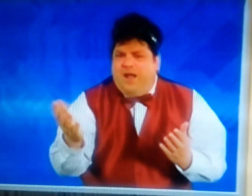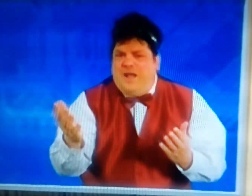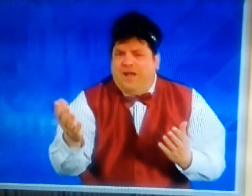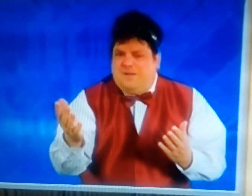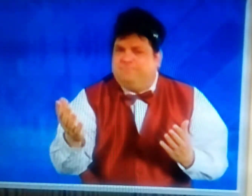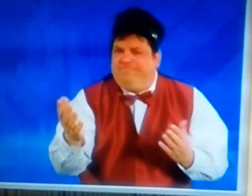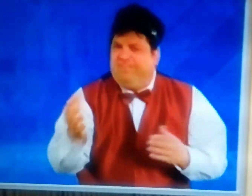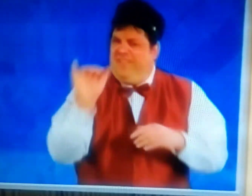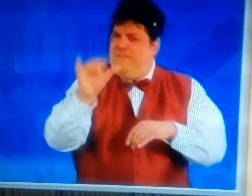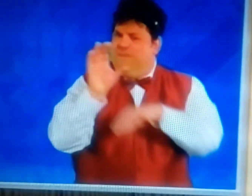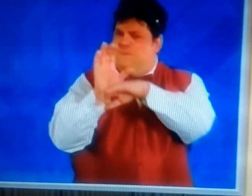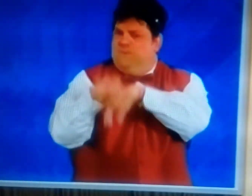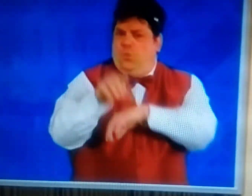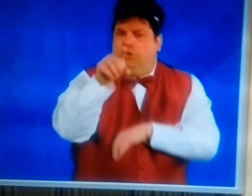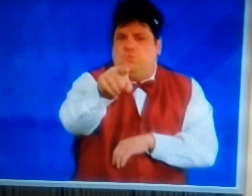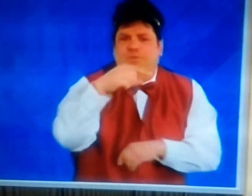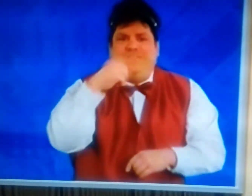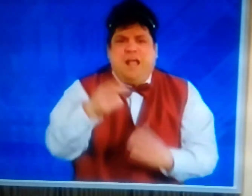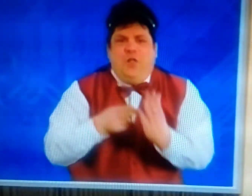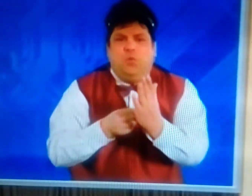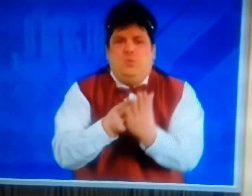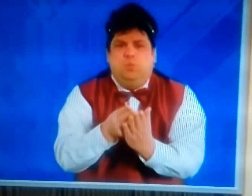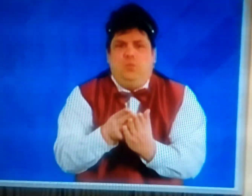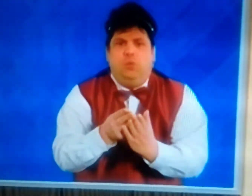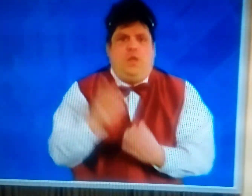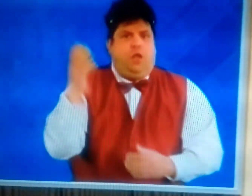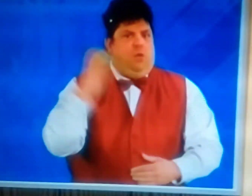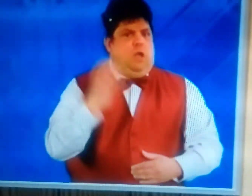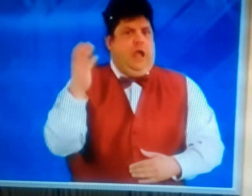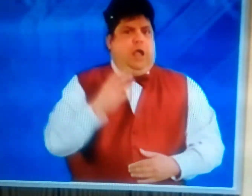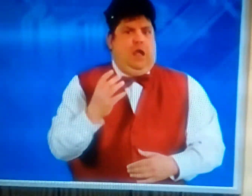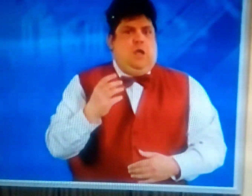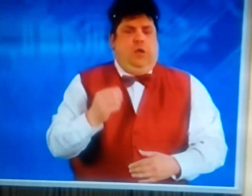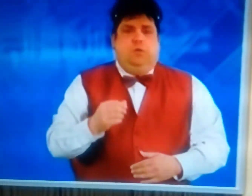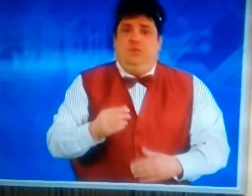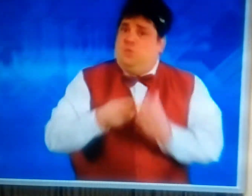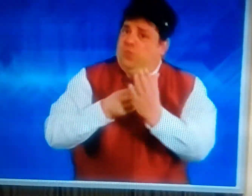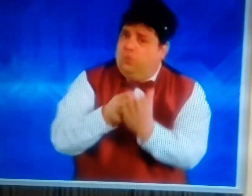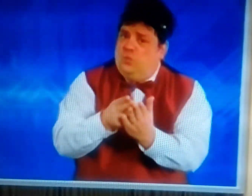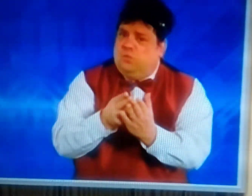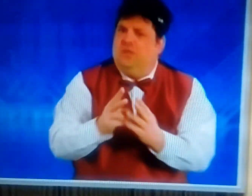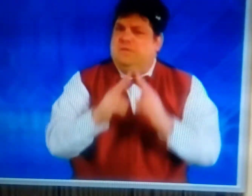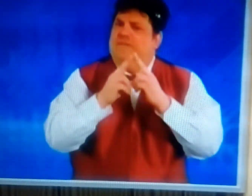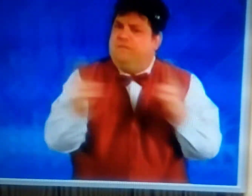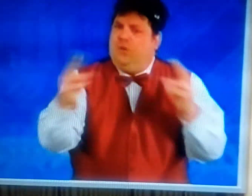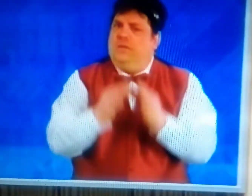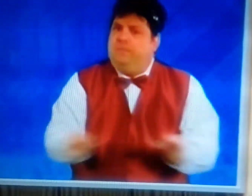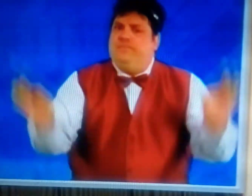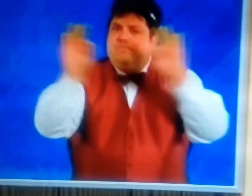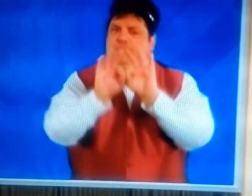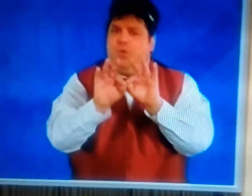it makes people have to tell the truth. Wow. Telling the truth is so important.